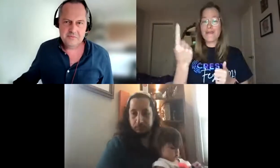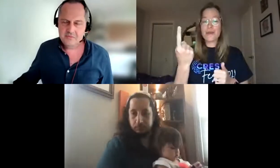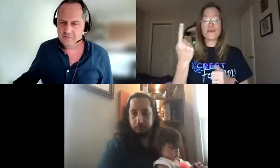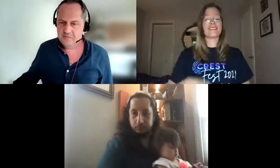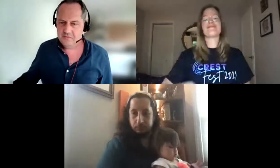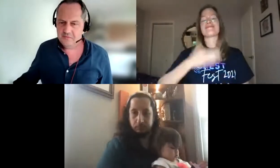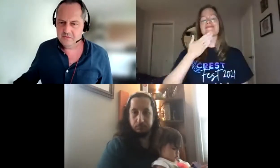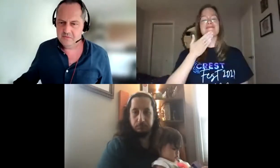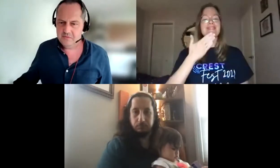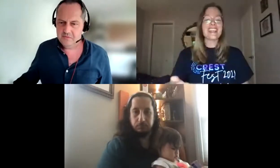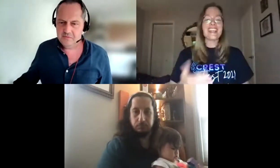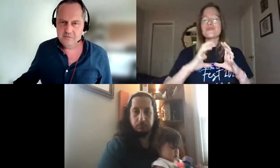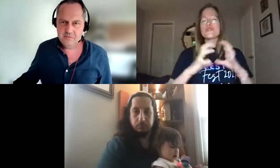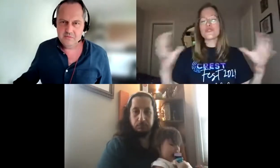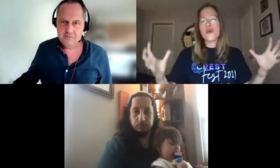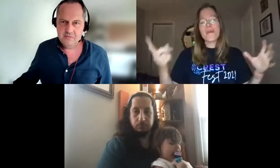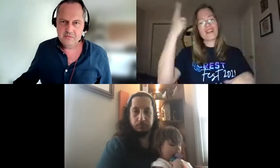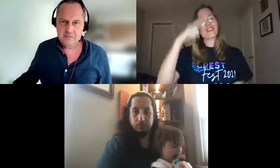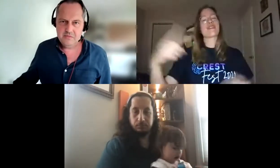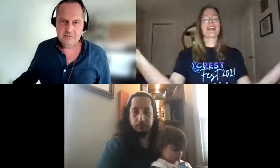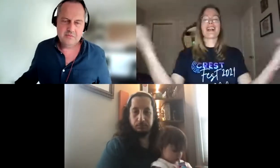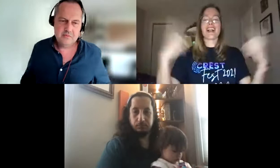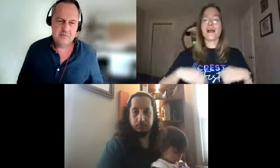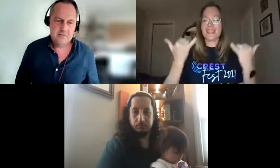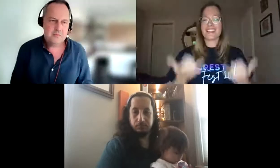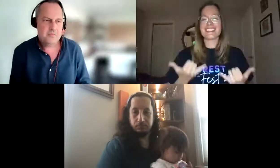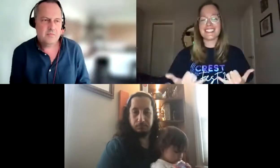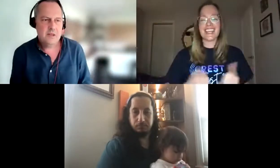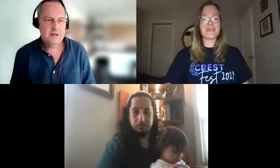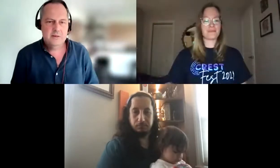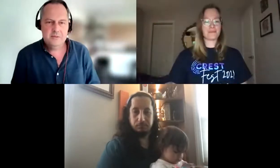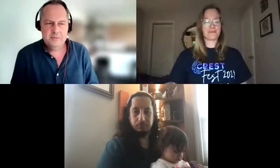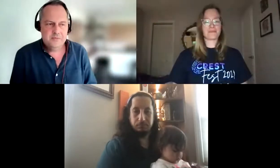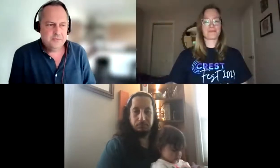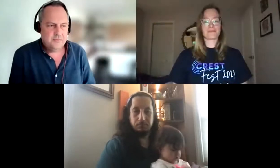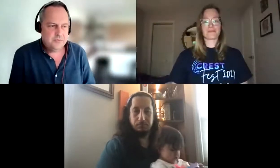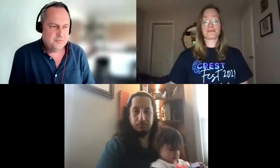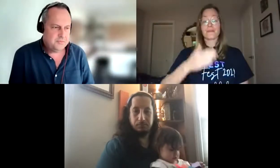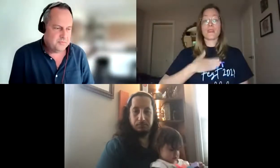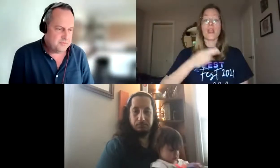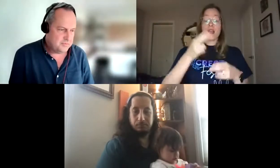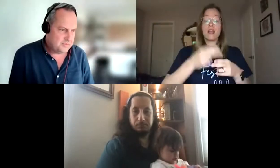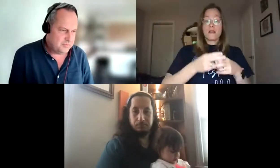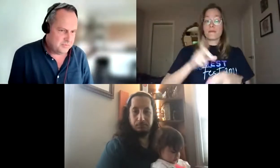And welcome, everyone. Thank you so much for joining us today.